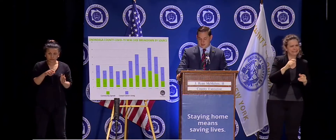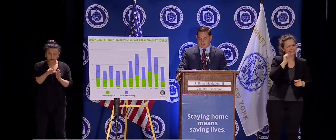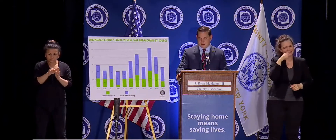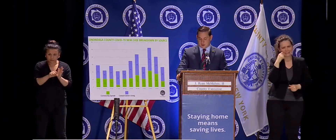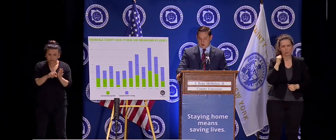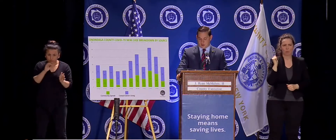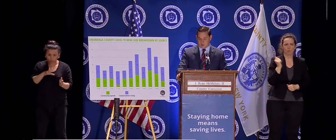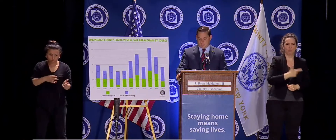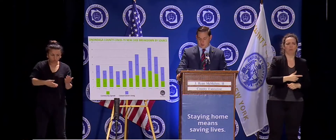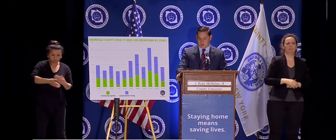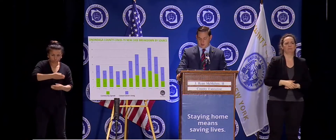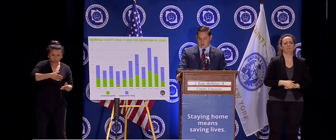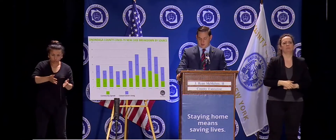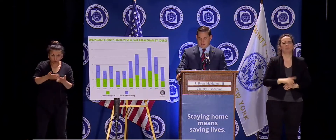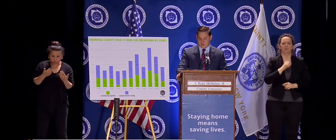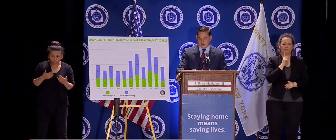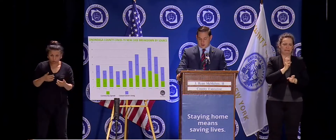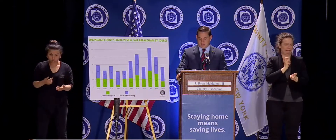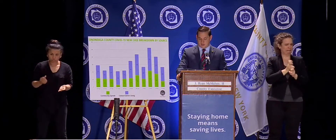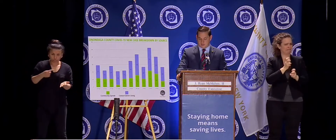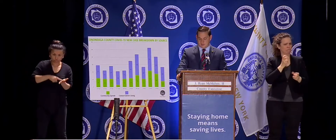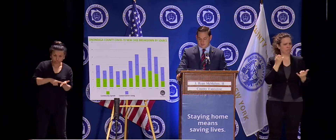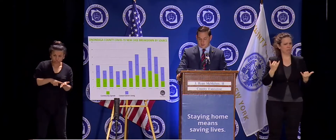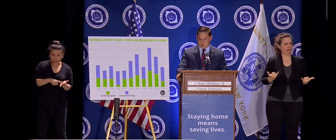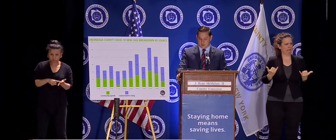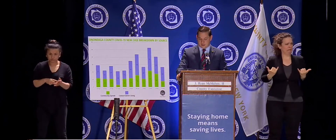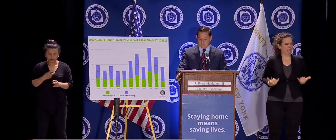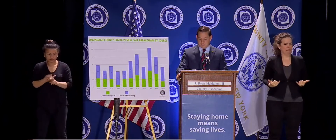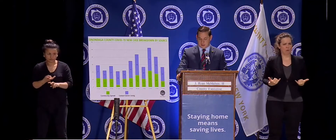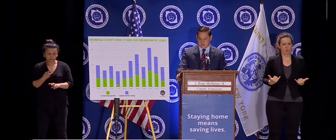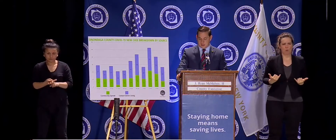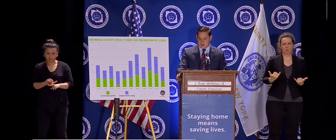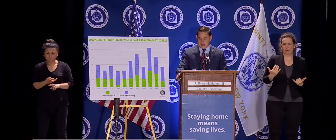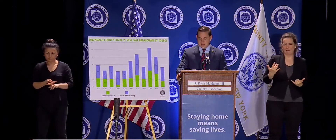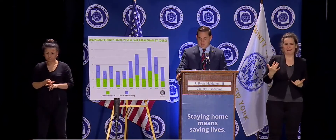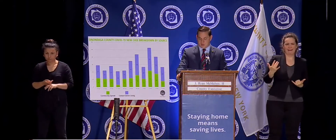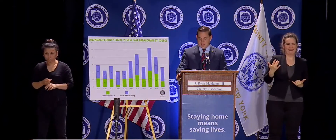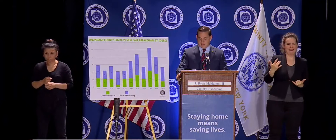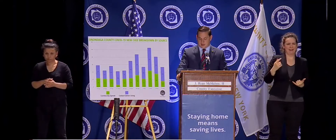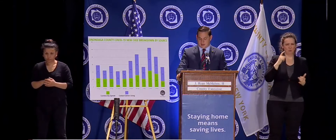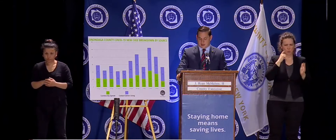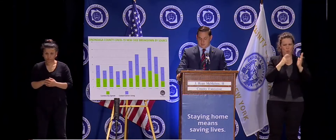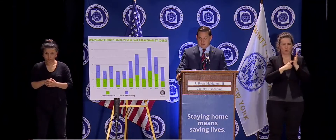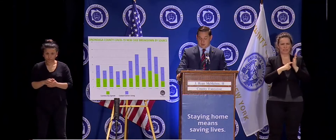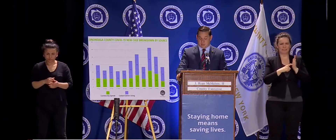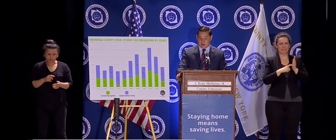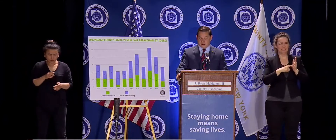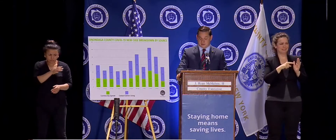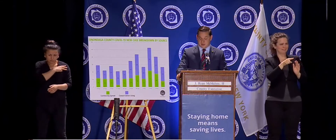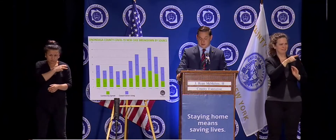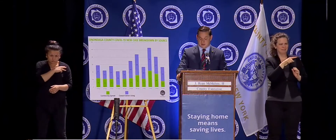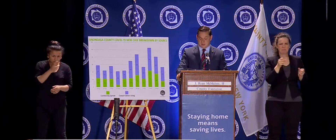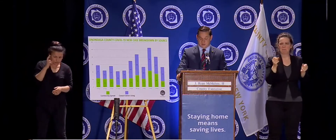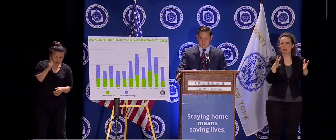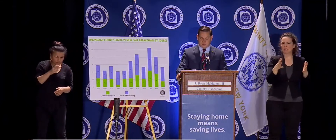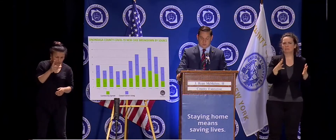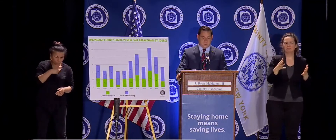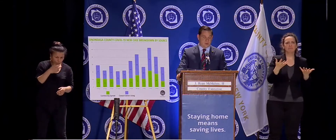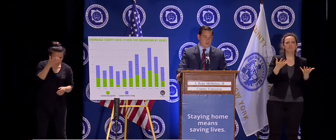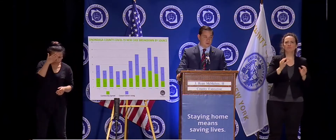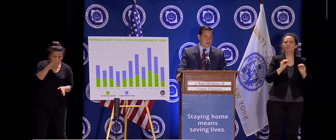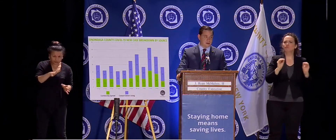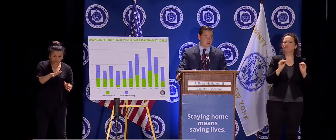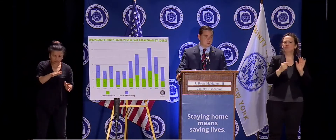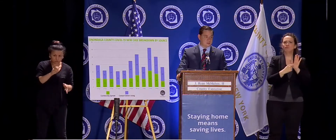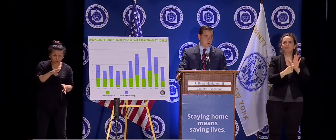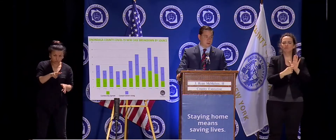bit, it's hard. We are starting to know the asymptomatics. I know that I believe our proactive testing number is probably